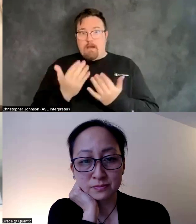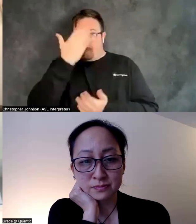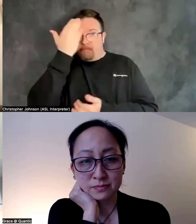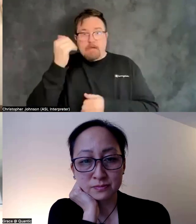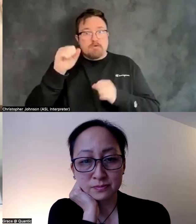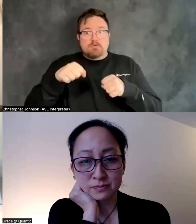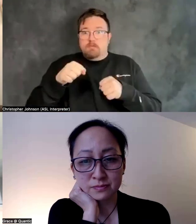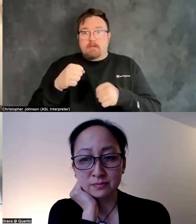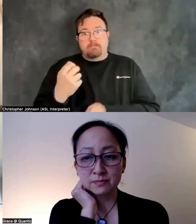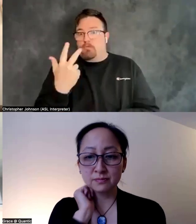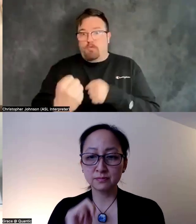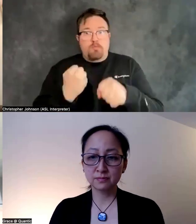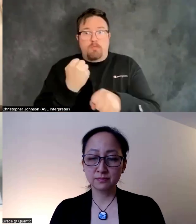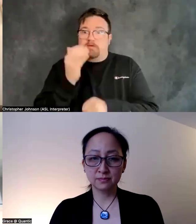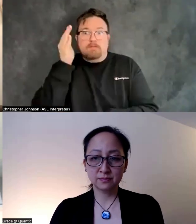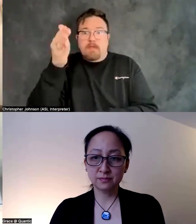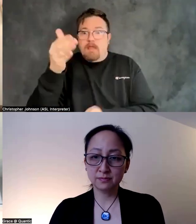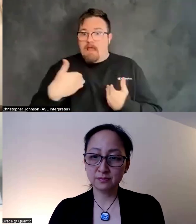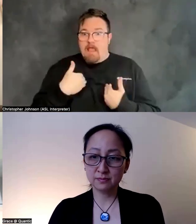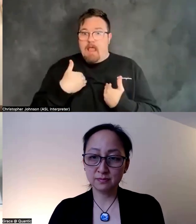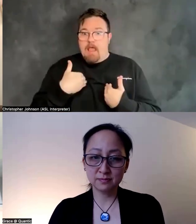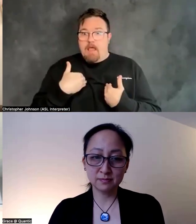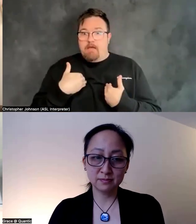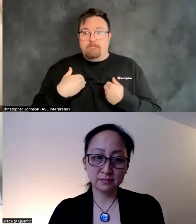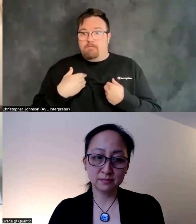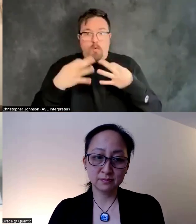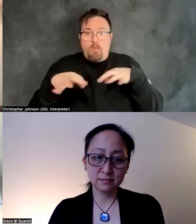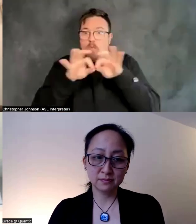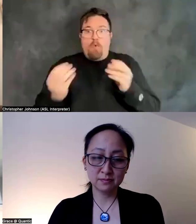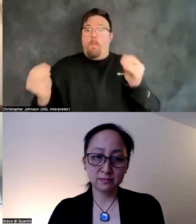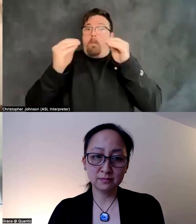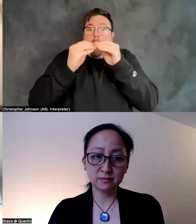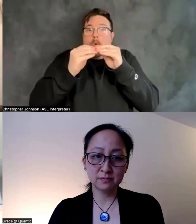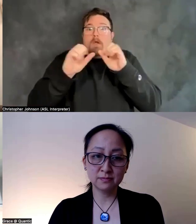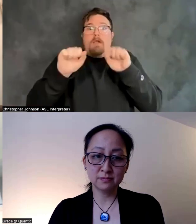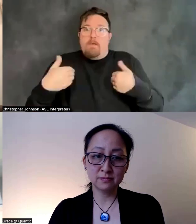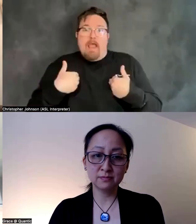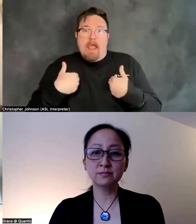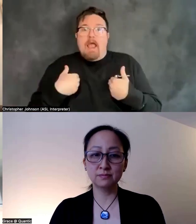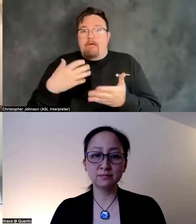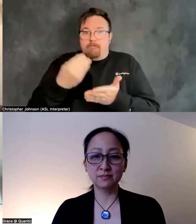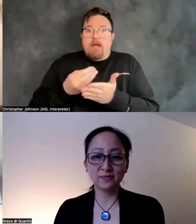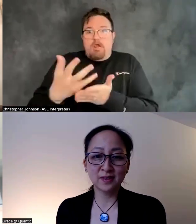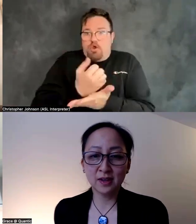3 years' time, we have a much higher valuation, and then we can do a bigger fundraise to help grow the team further.